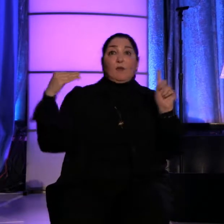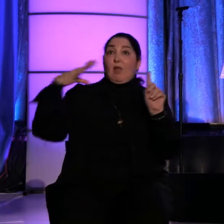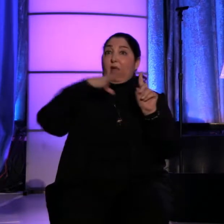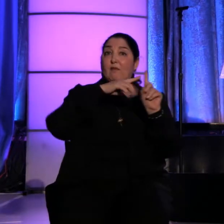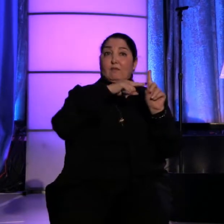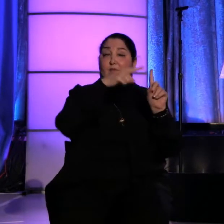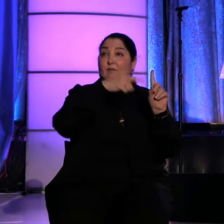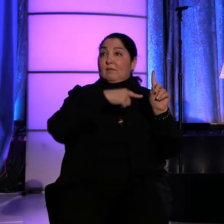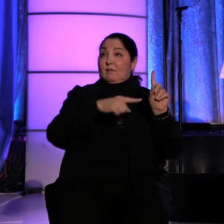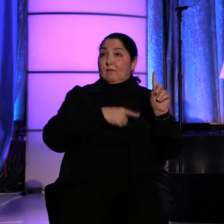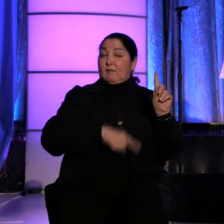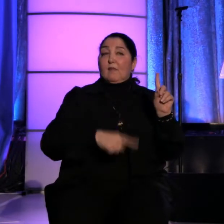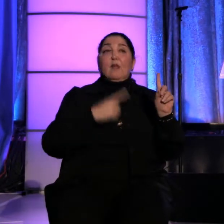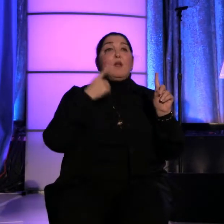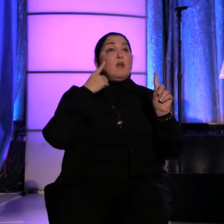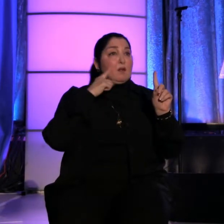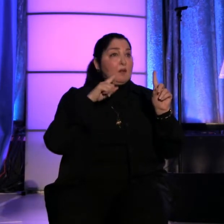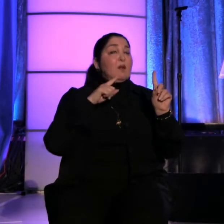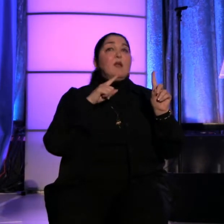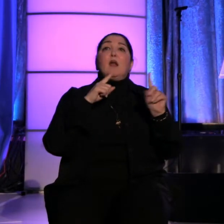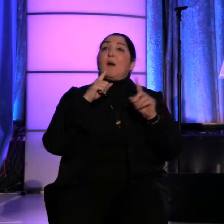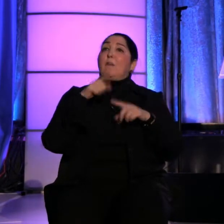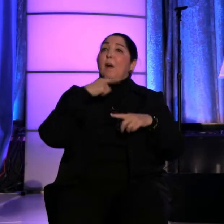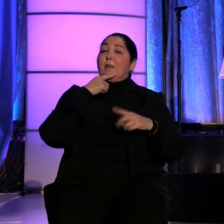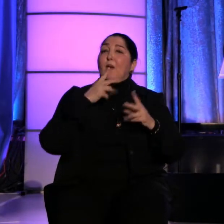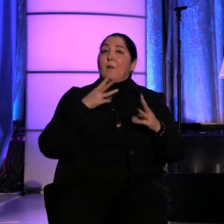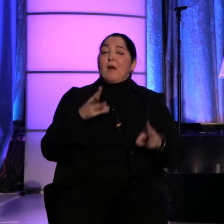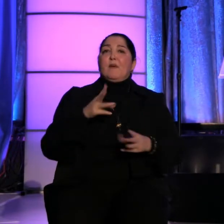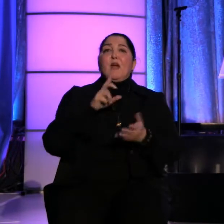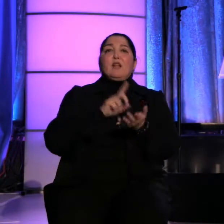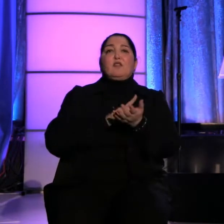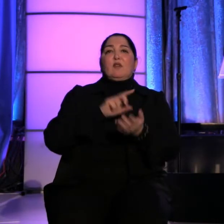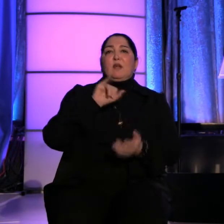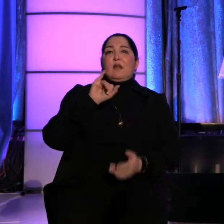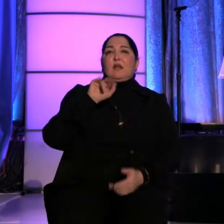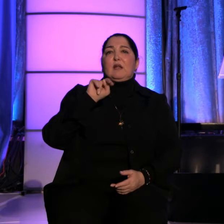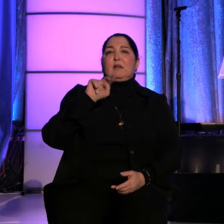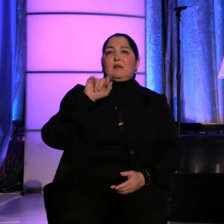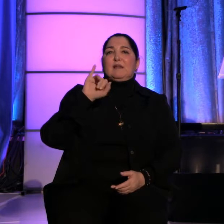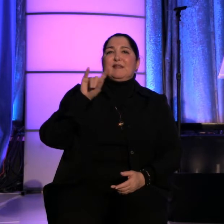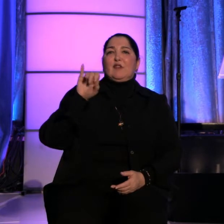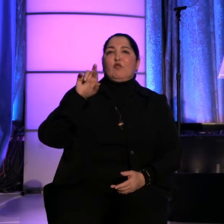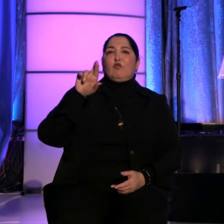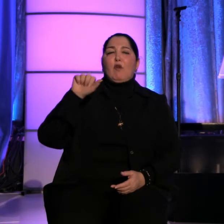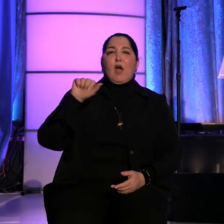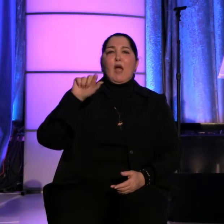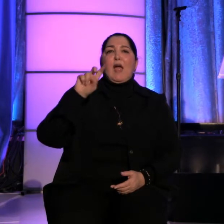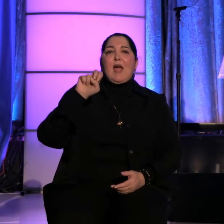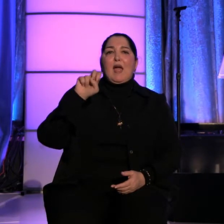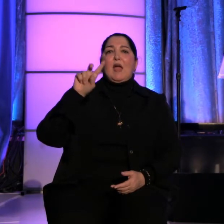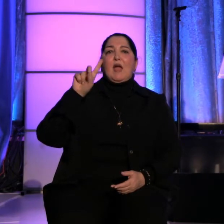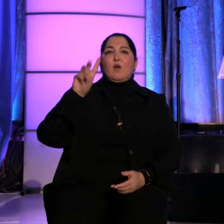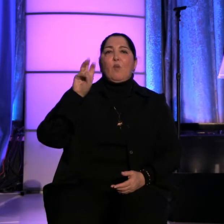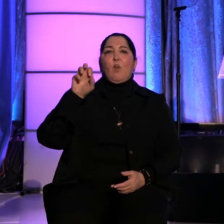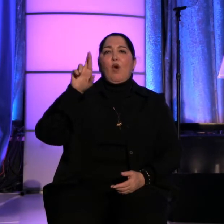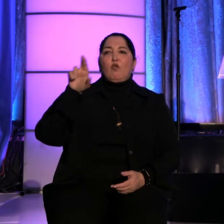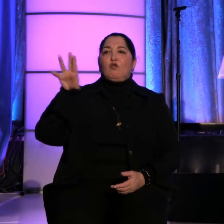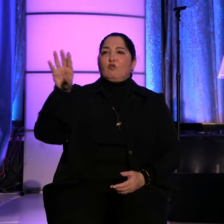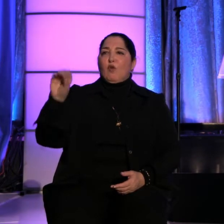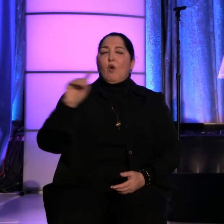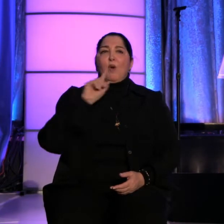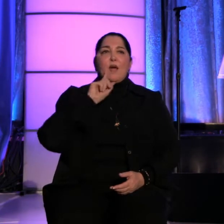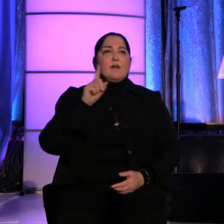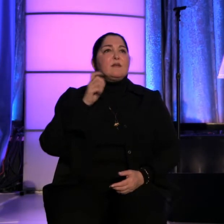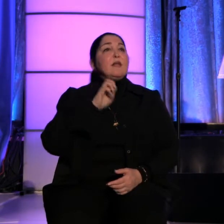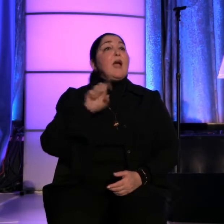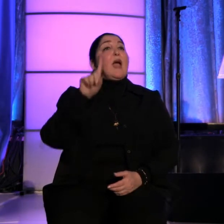a public forum. Dr. Indira Itwaro is the executive producer and director of